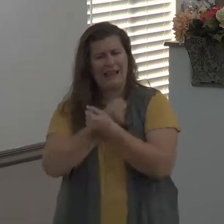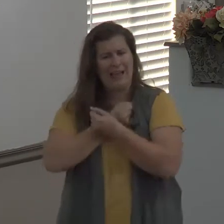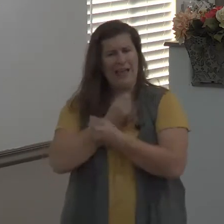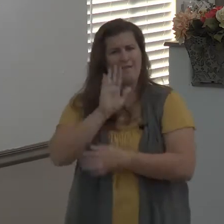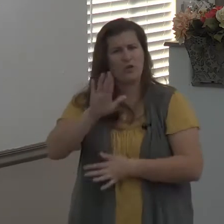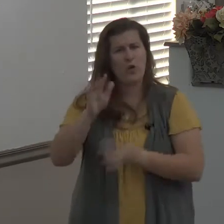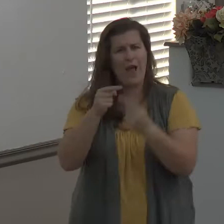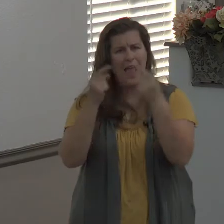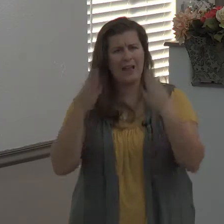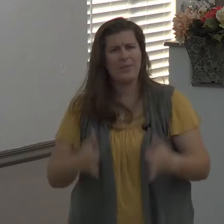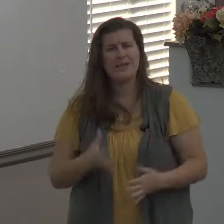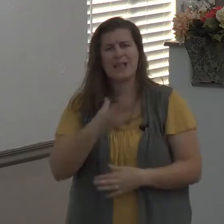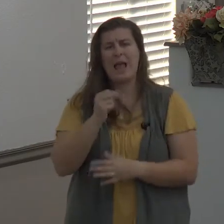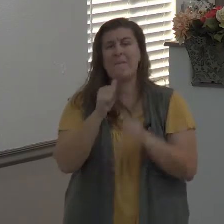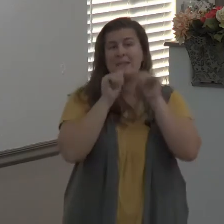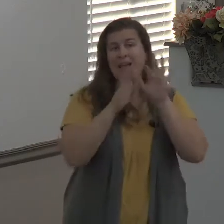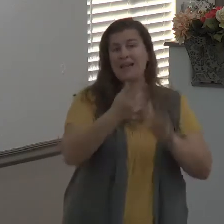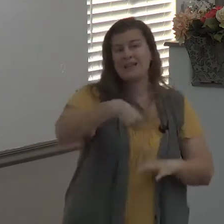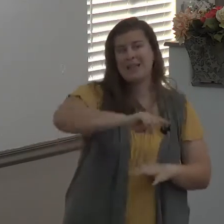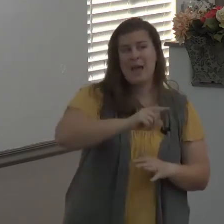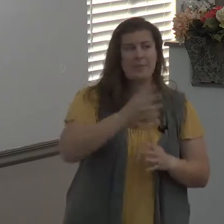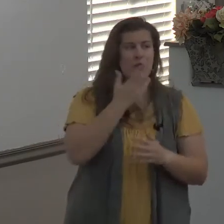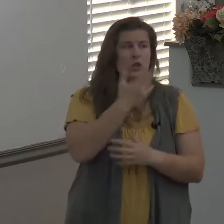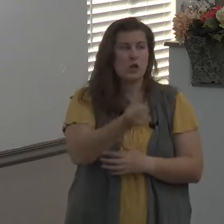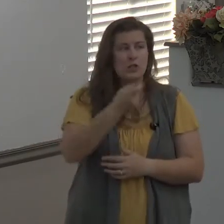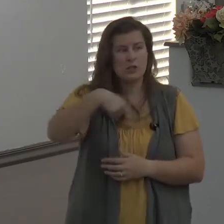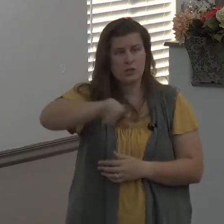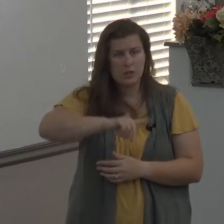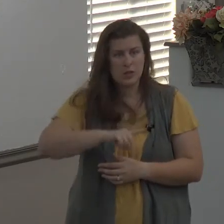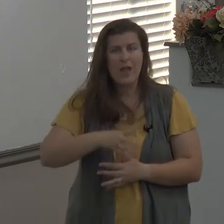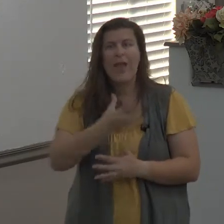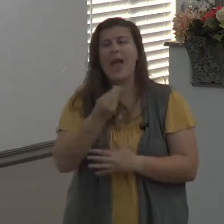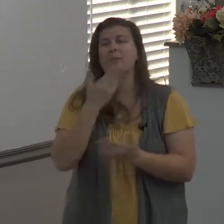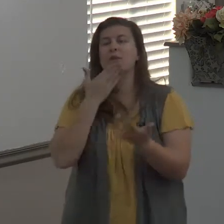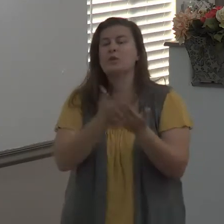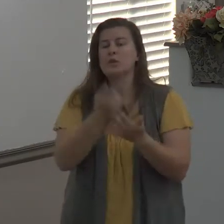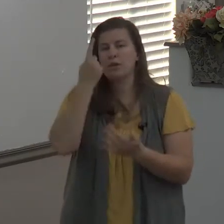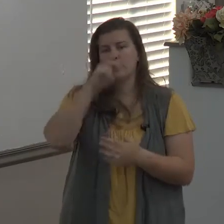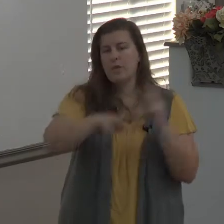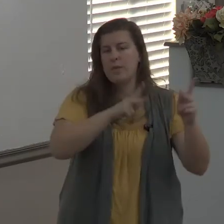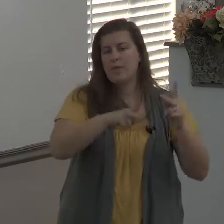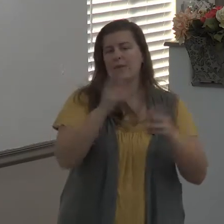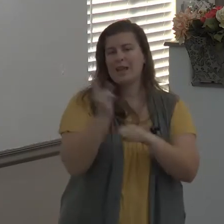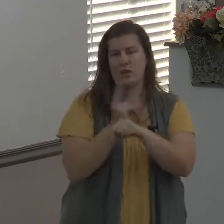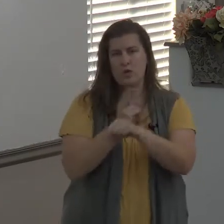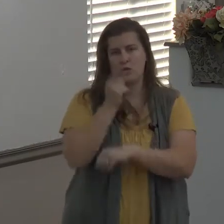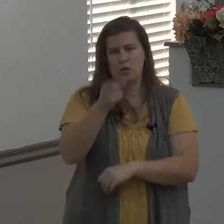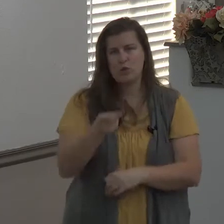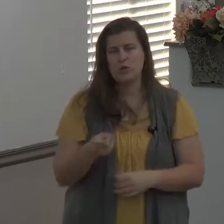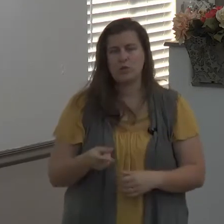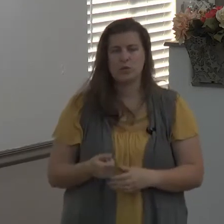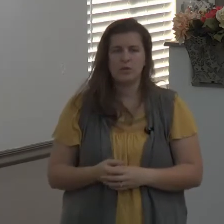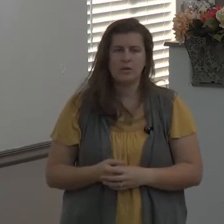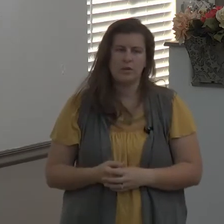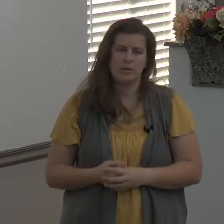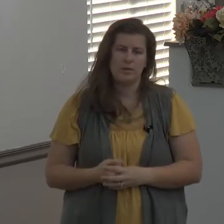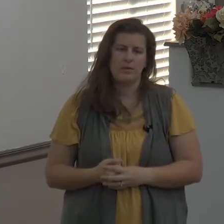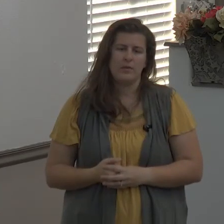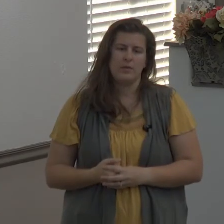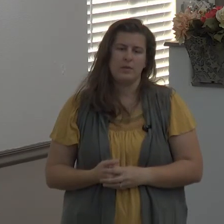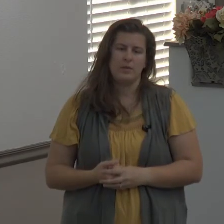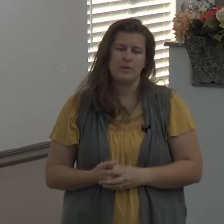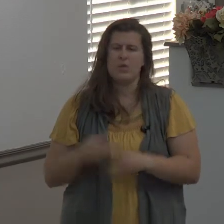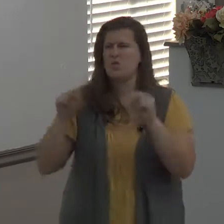Kind of sounds like Jesus when he said, "Love your enemies, bless them that curse you, and do good to